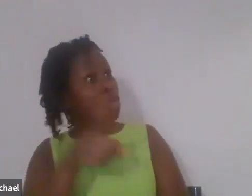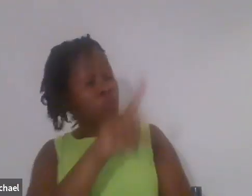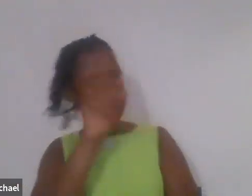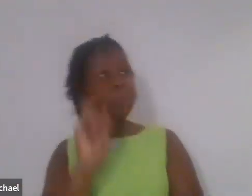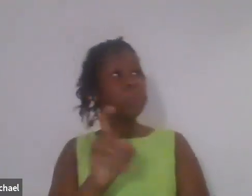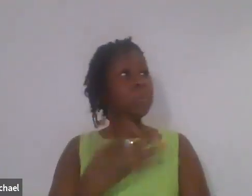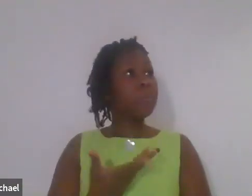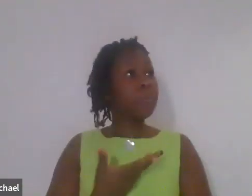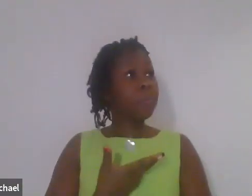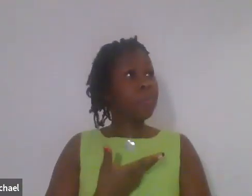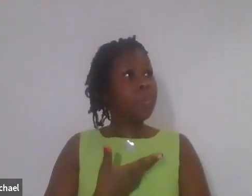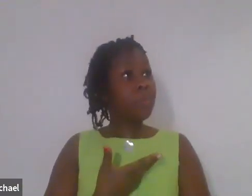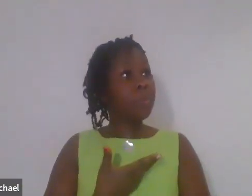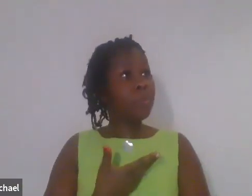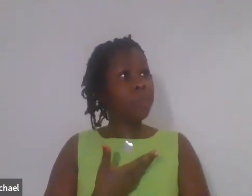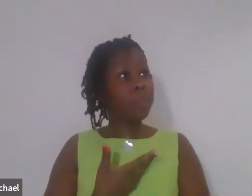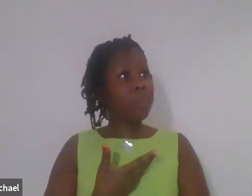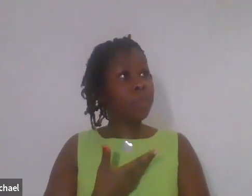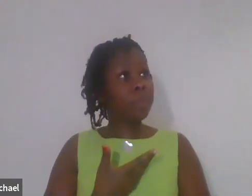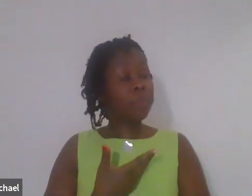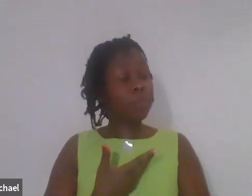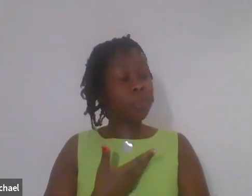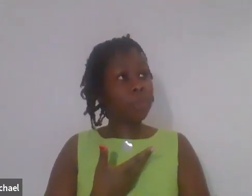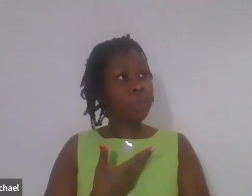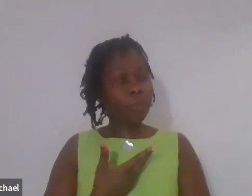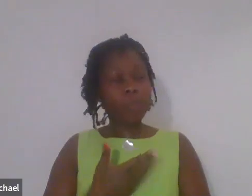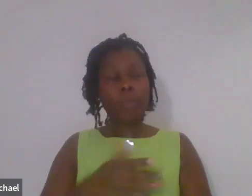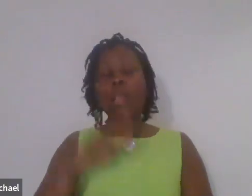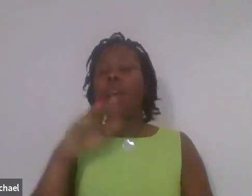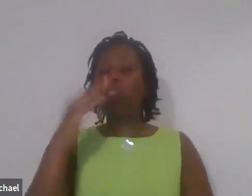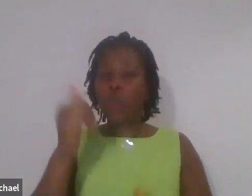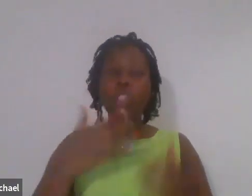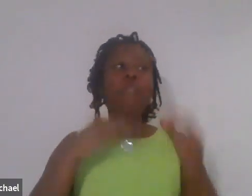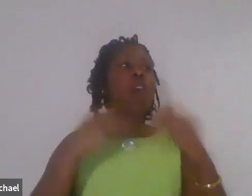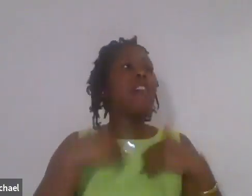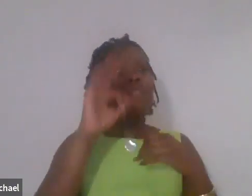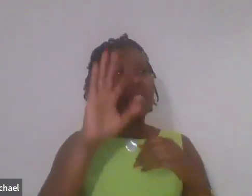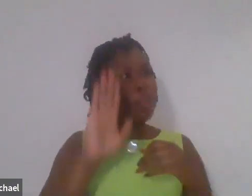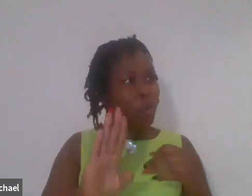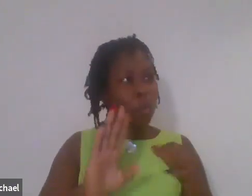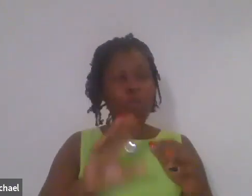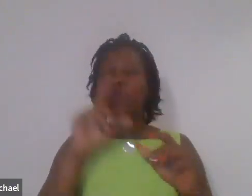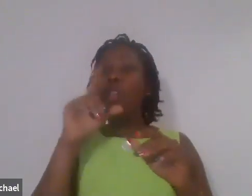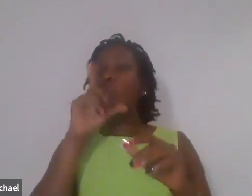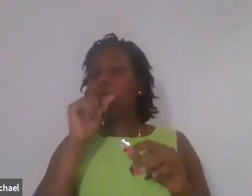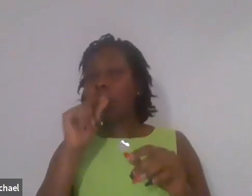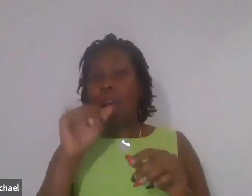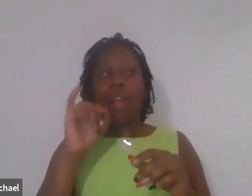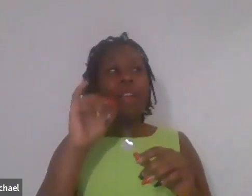you as a person they can learn from? Are you a role model? If you have a Facebook, If you have your Facebook, your